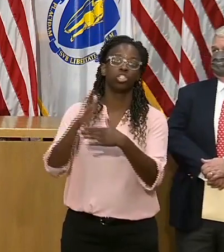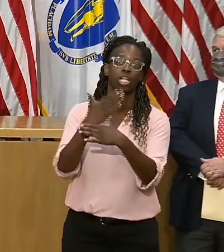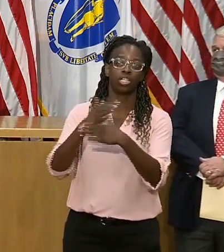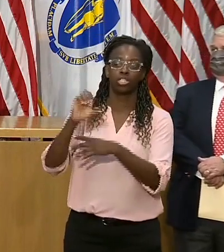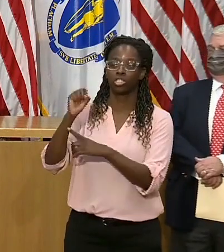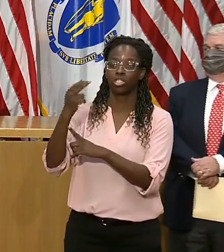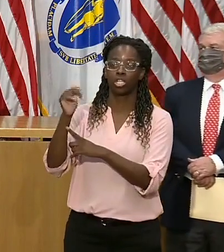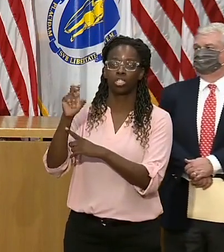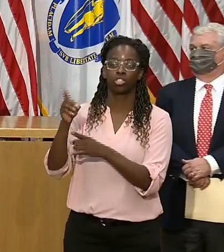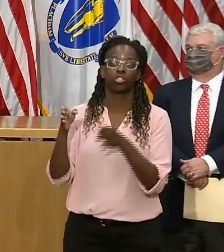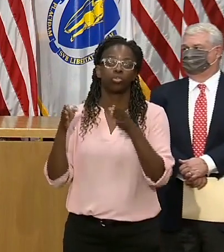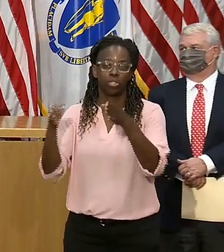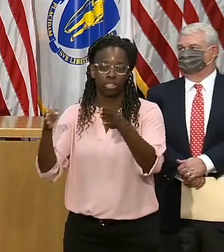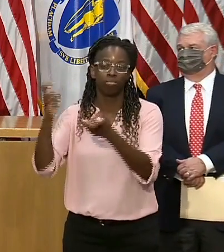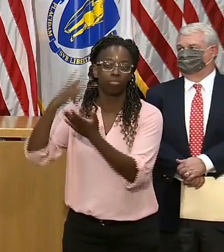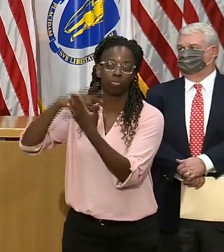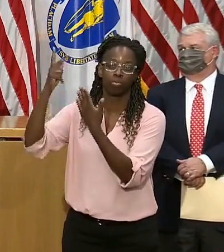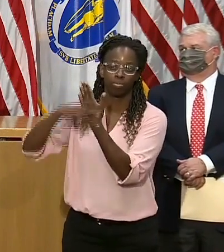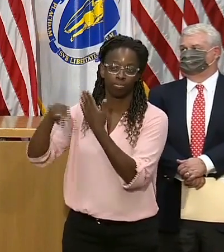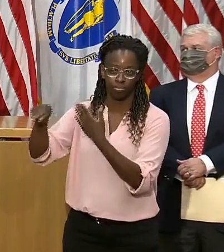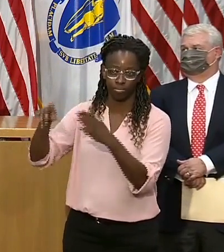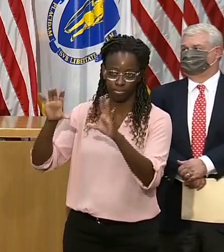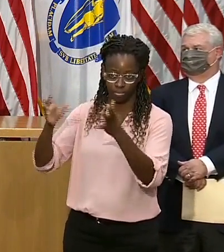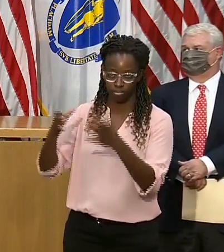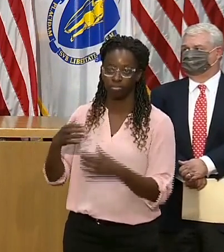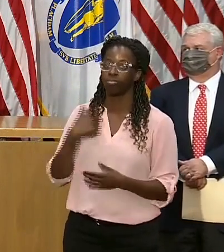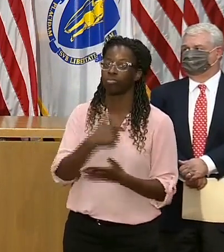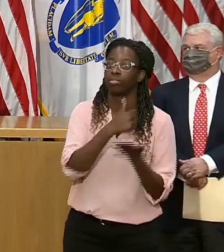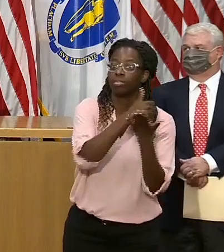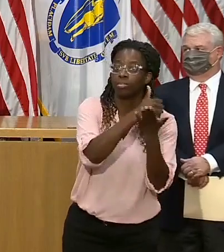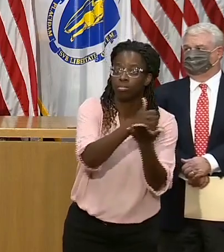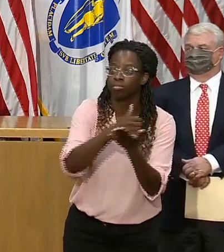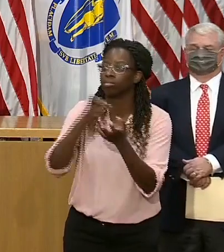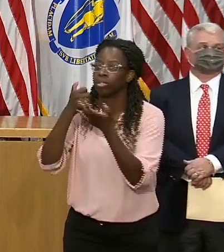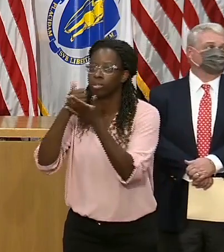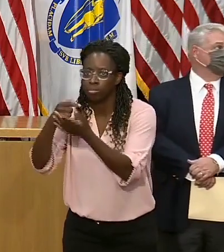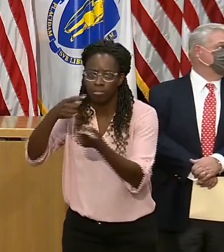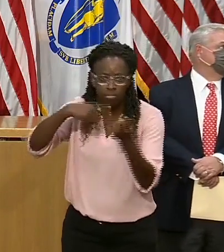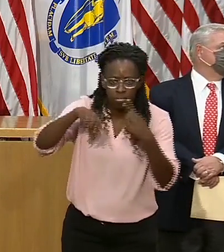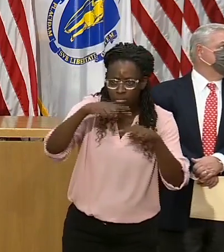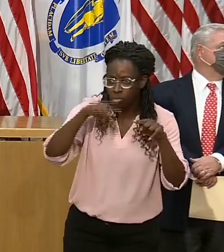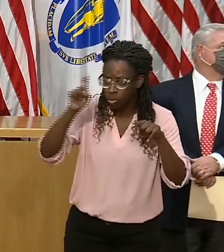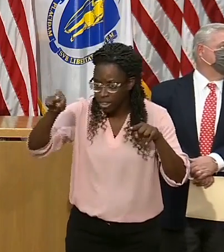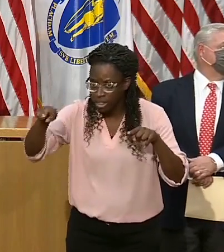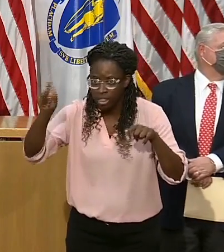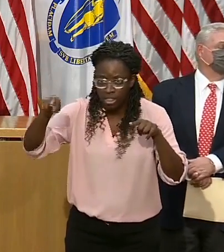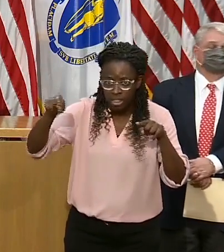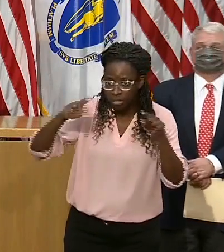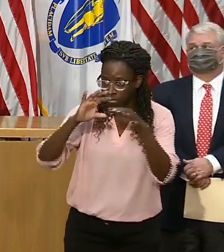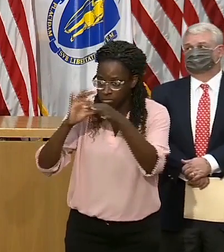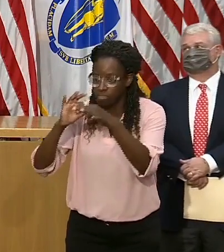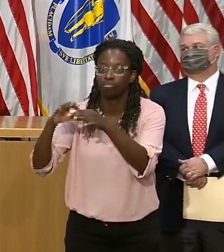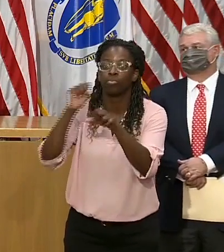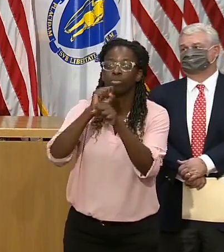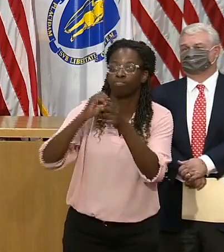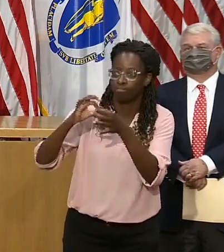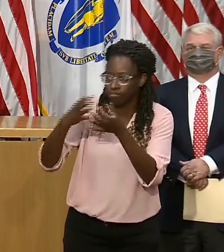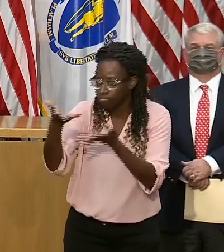a lot more on this when we start issuing some of those MassWorks announcements, which will be later this